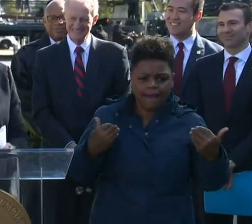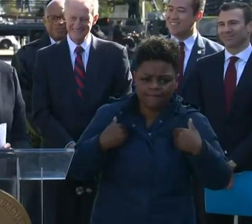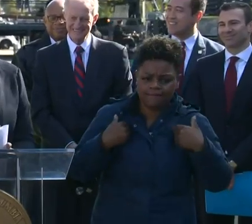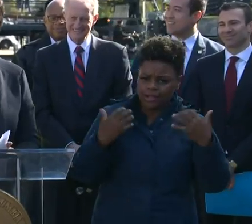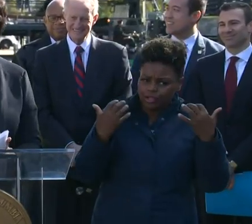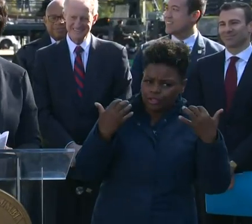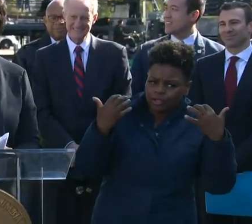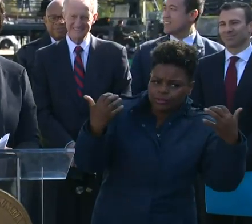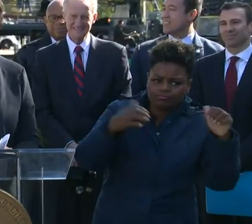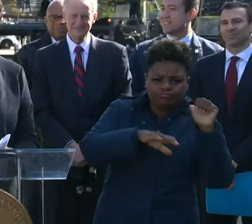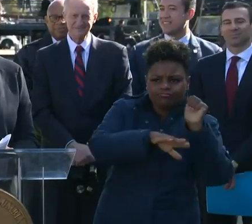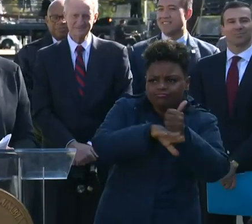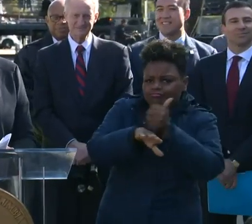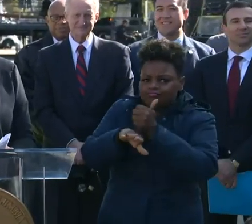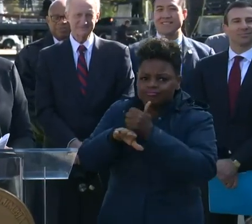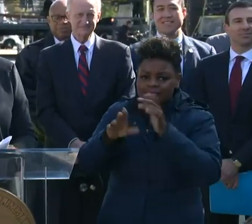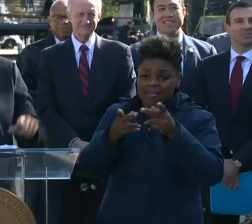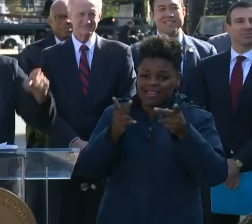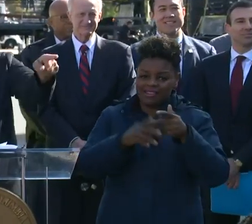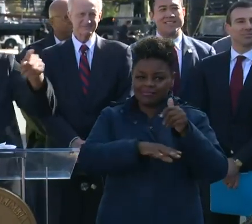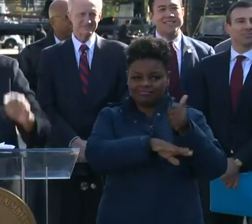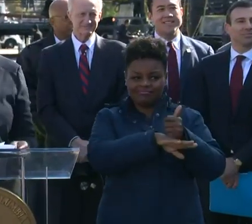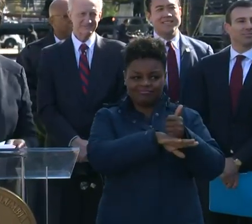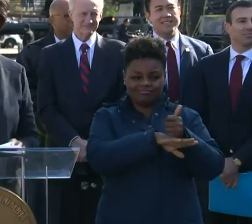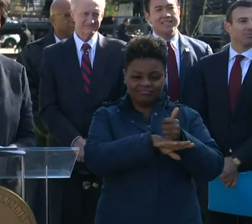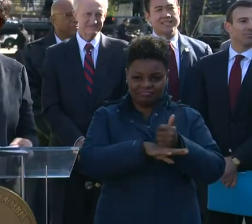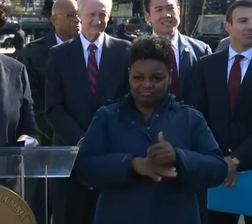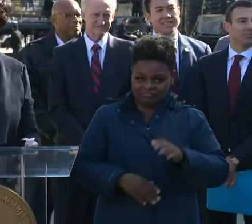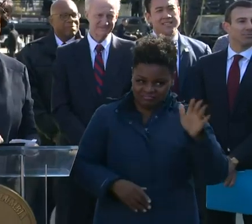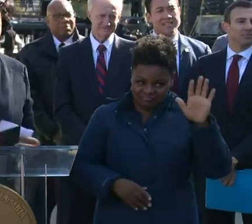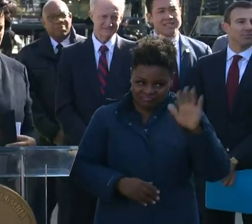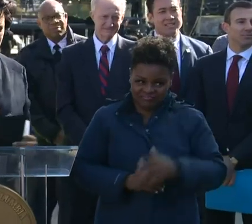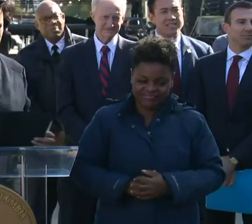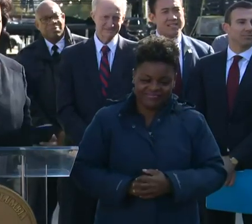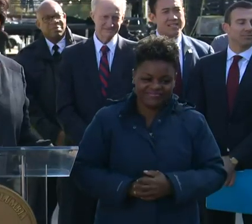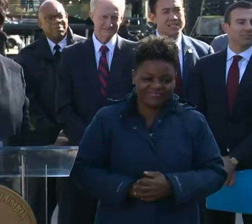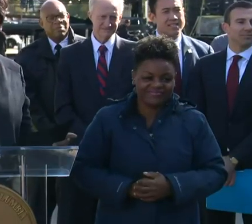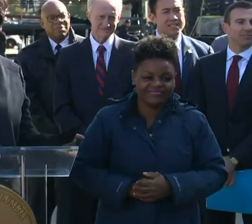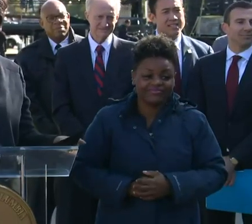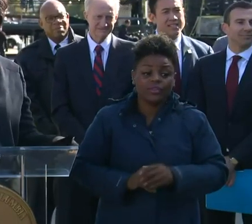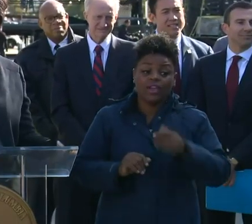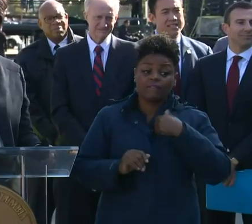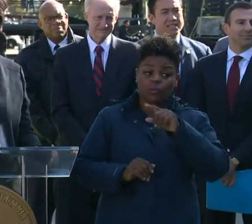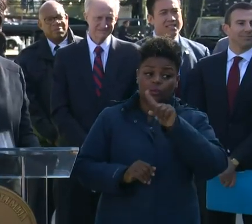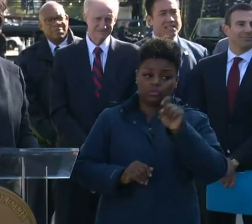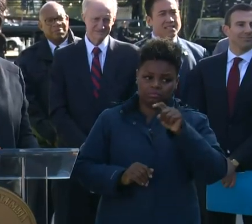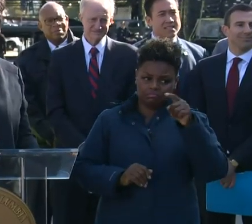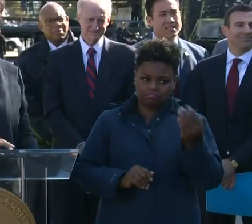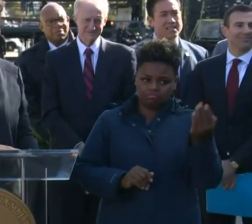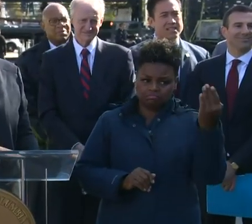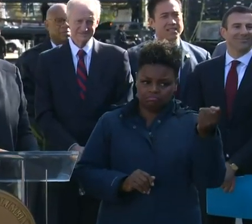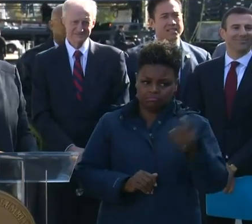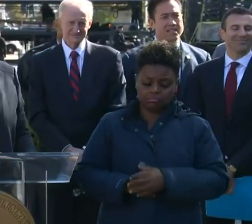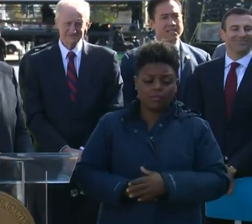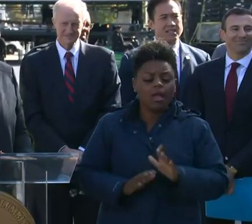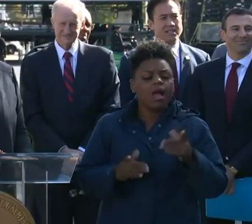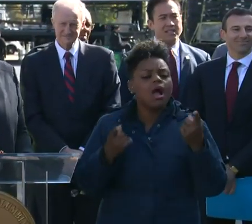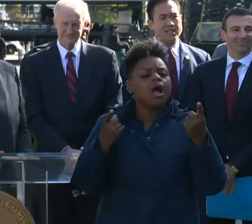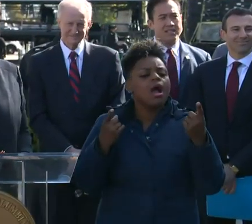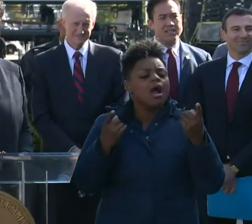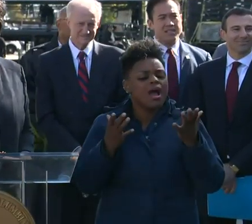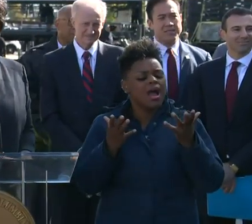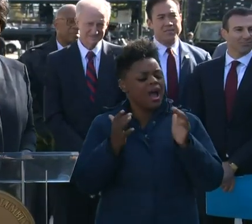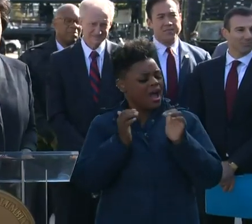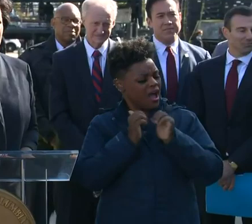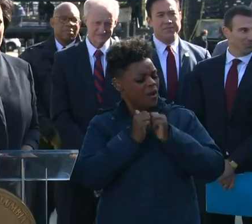Jack. So with that, we'll take any questions on topic. Yes? Did it just work out that this happened on the weekend, or was there a request